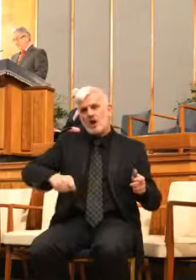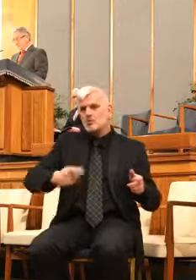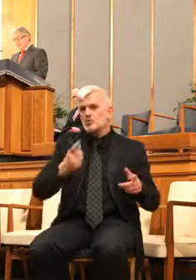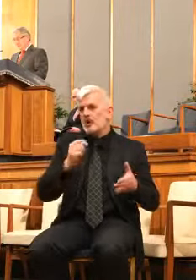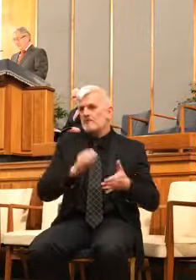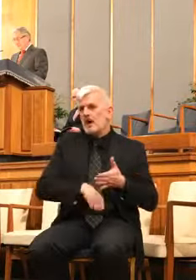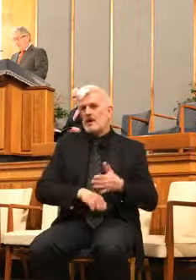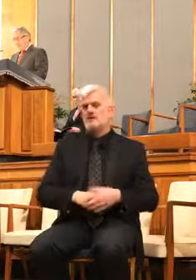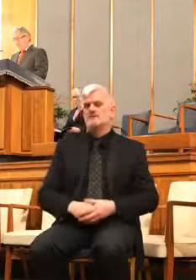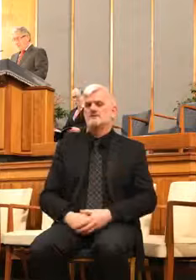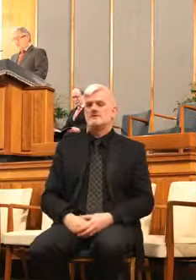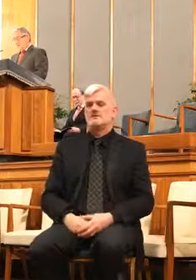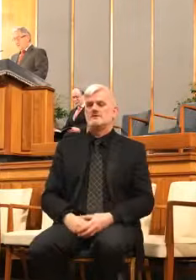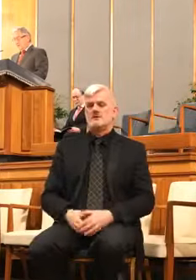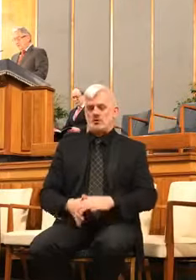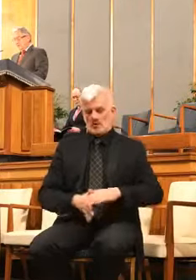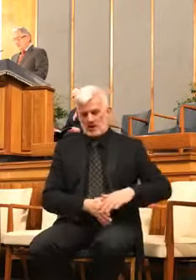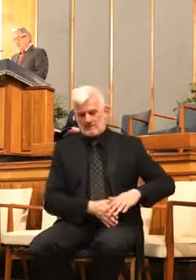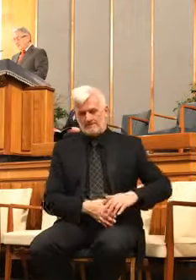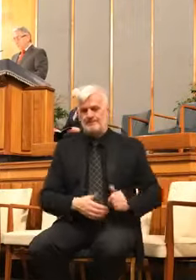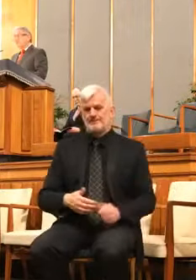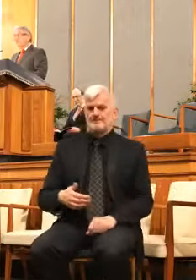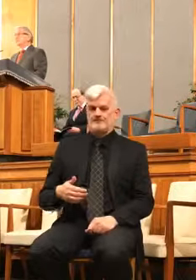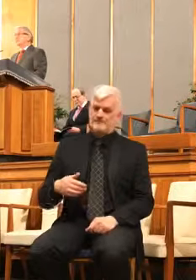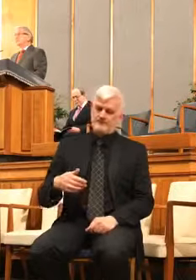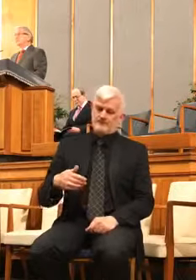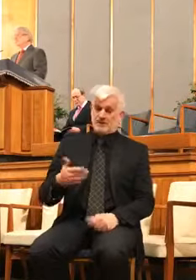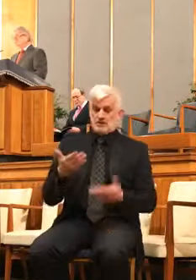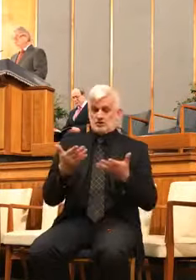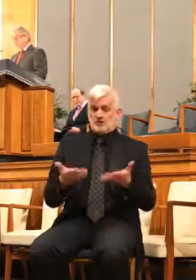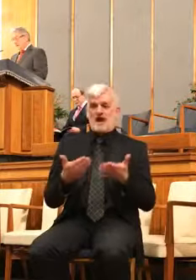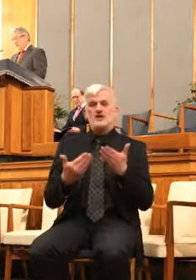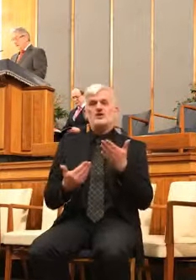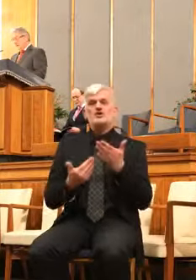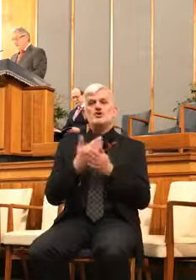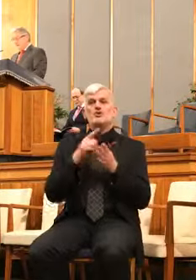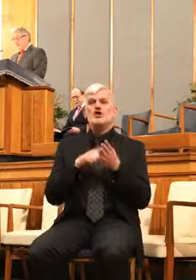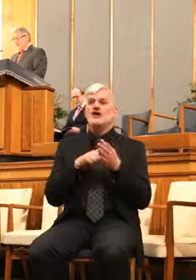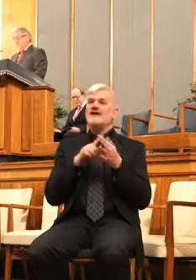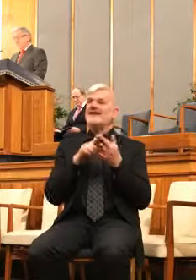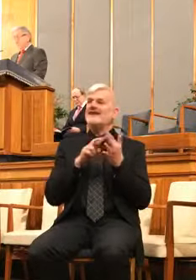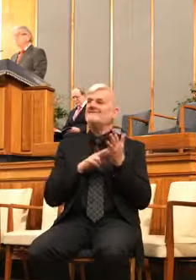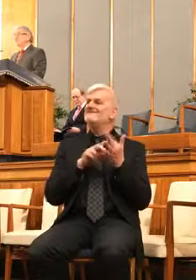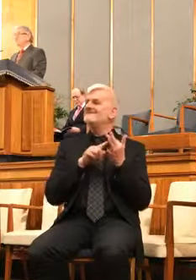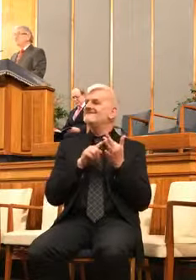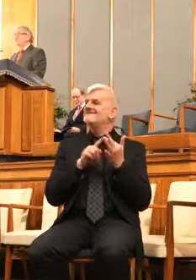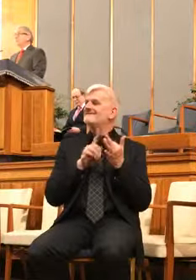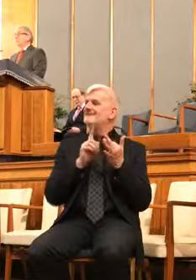Now this year, New Year's Eve being today, the Lord's Day, there'll be